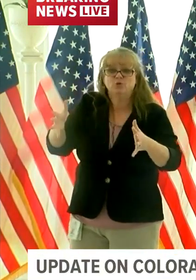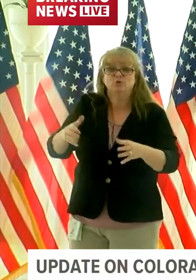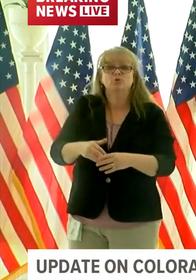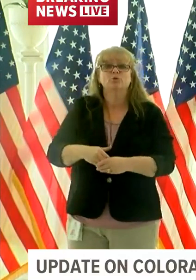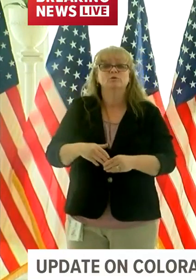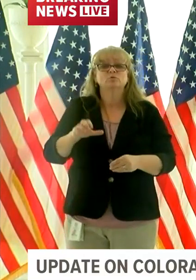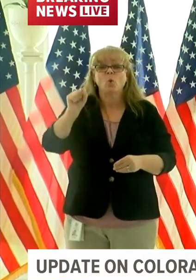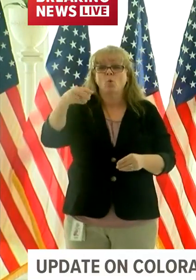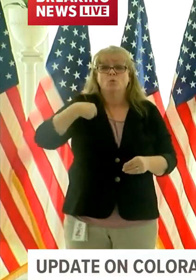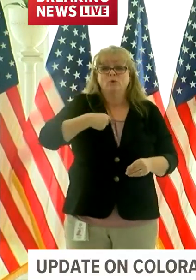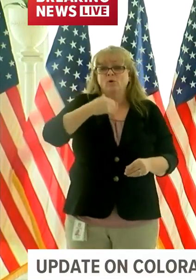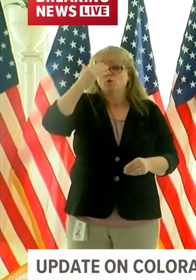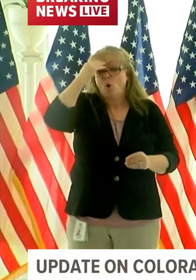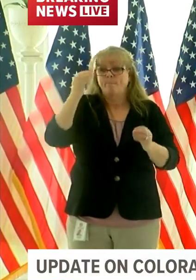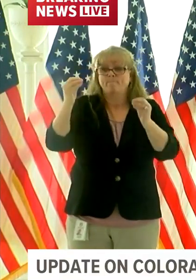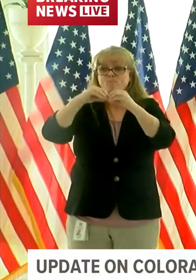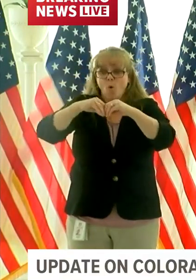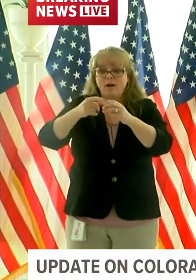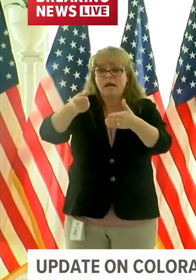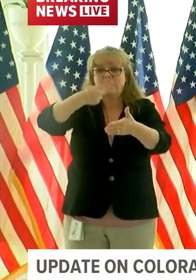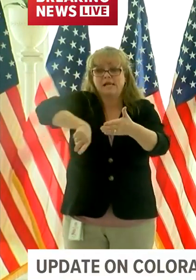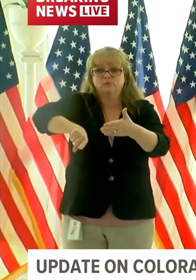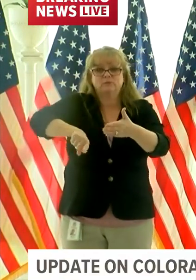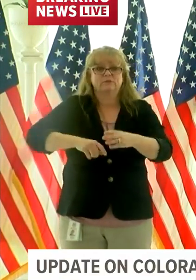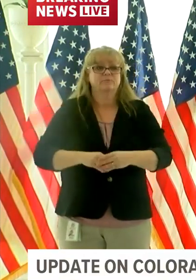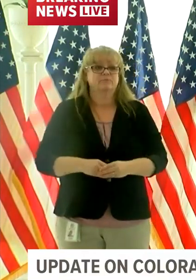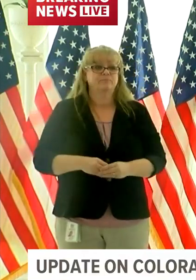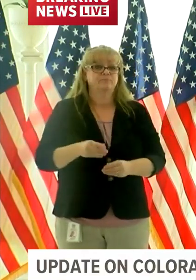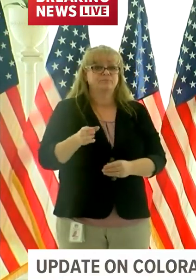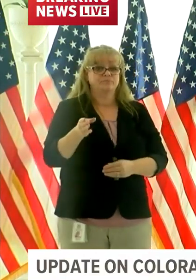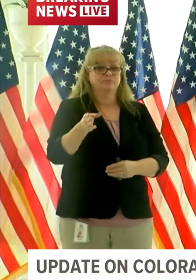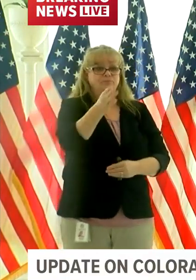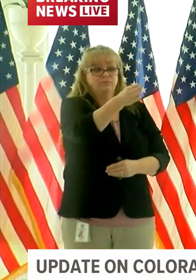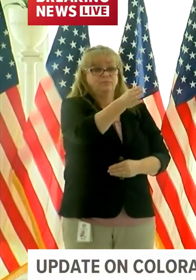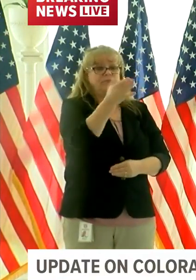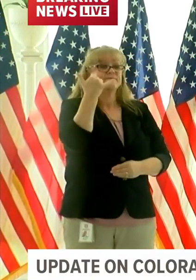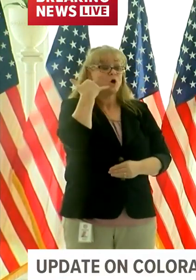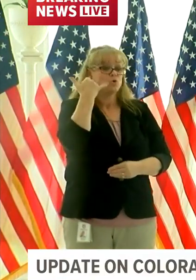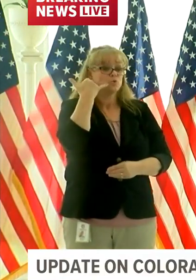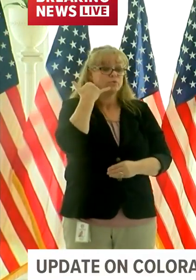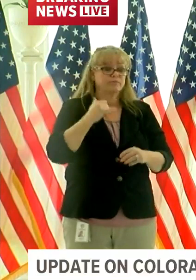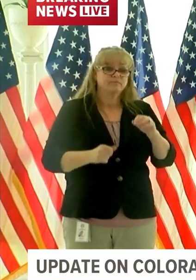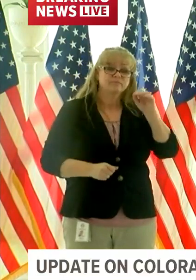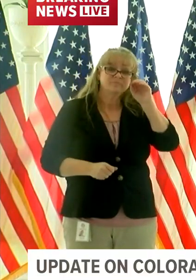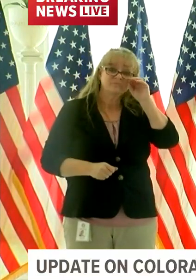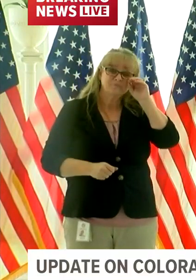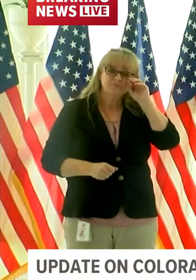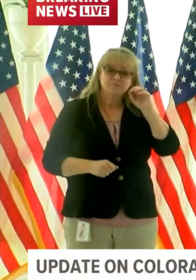week. Phone? One more from phone, then we'll go to Alex.